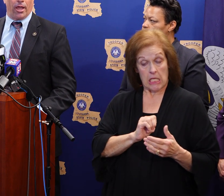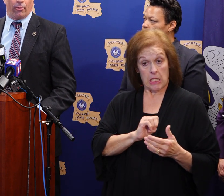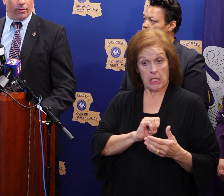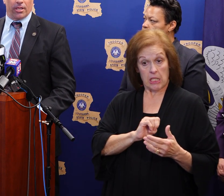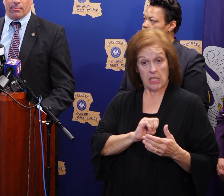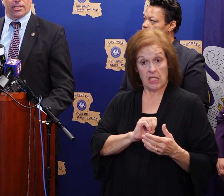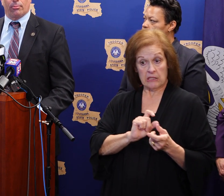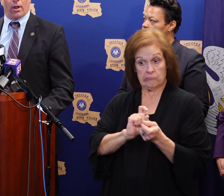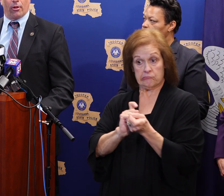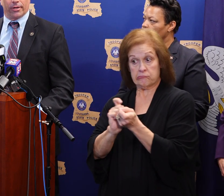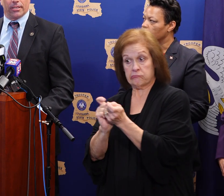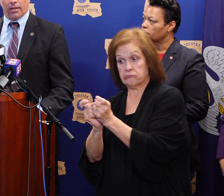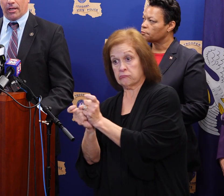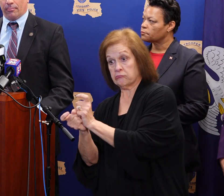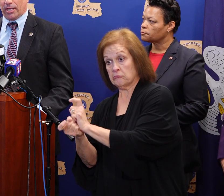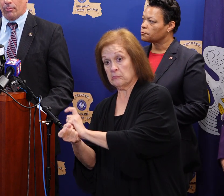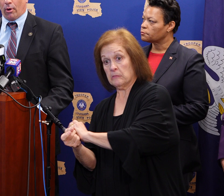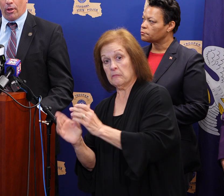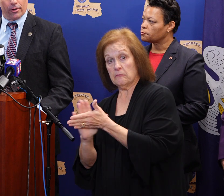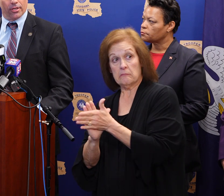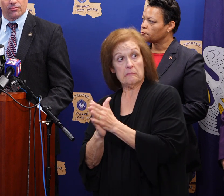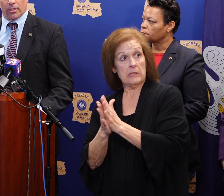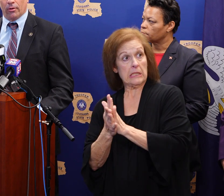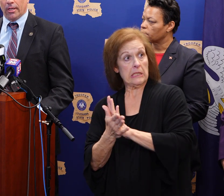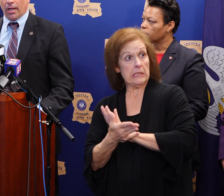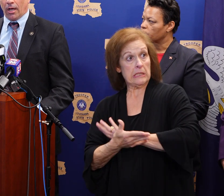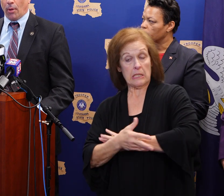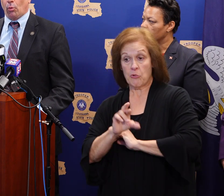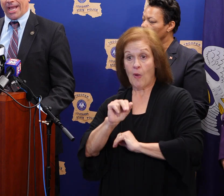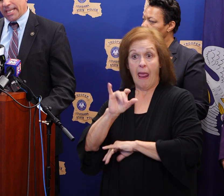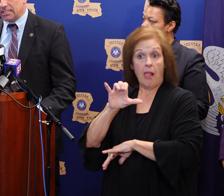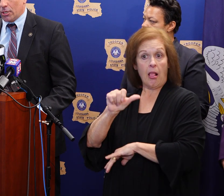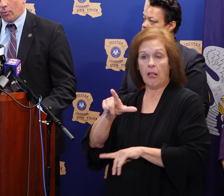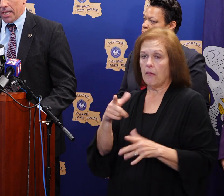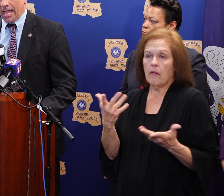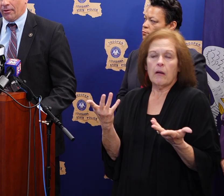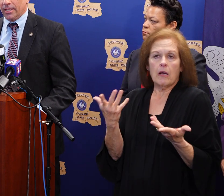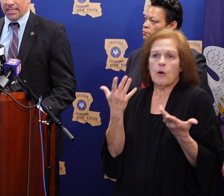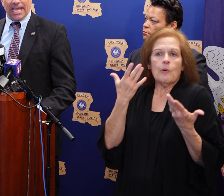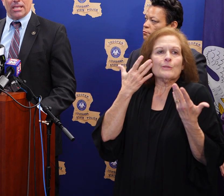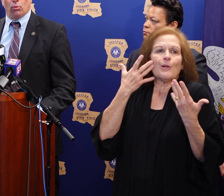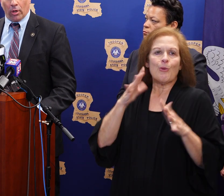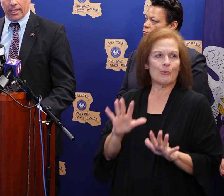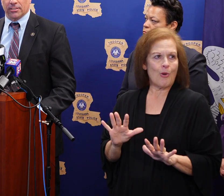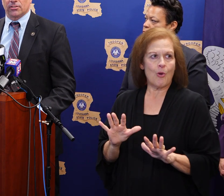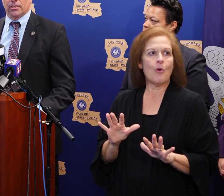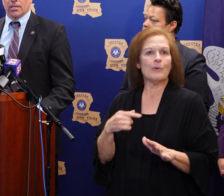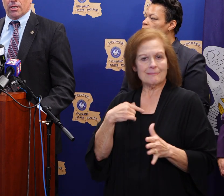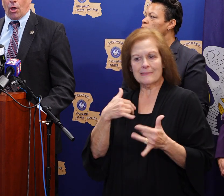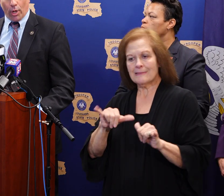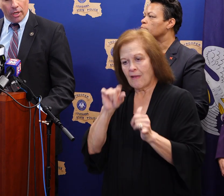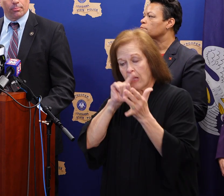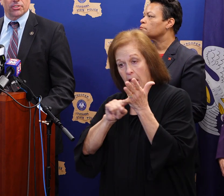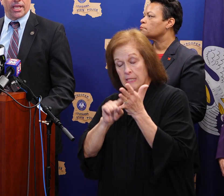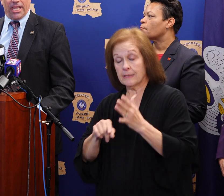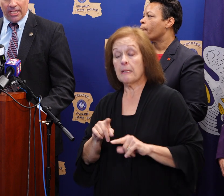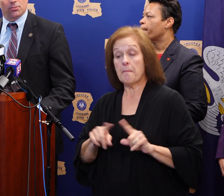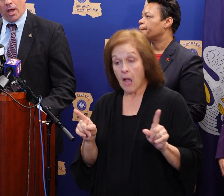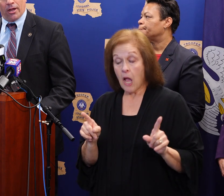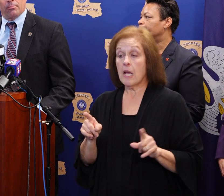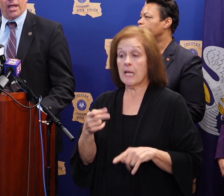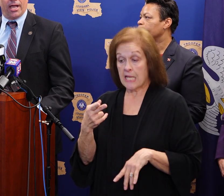making a priority of. So what I can tell you right now is that he was